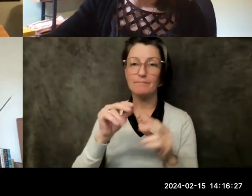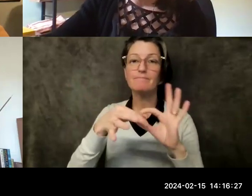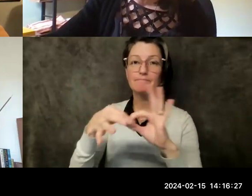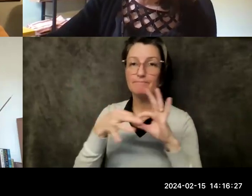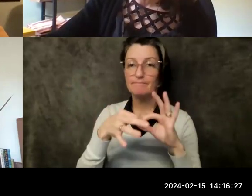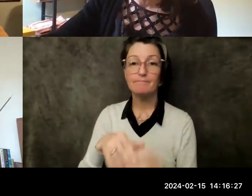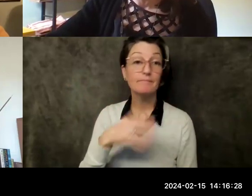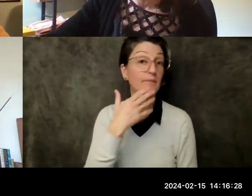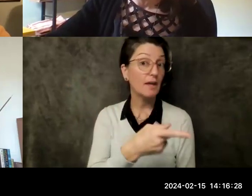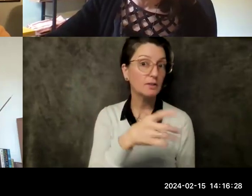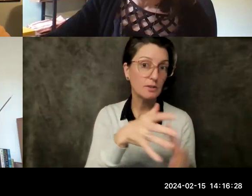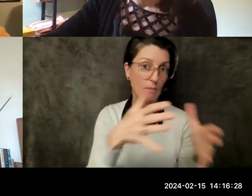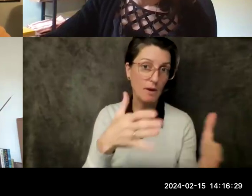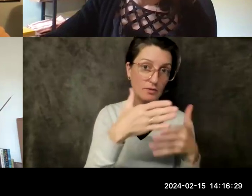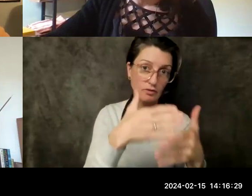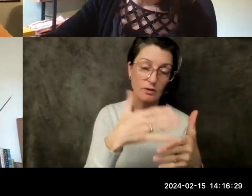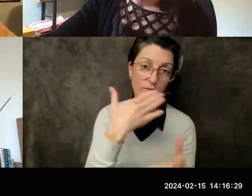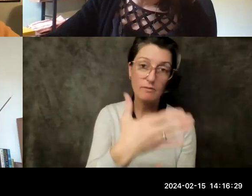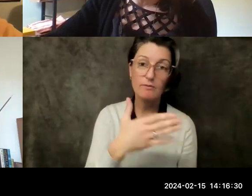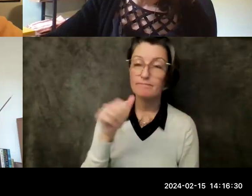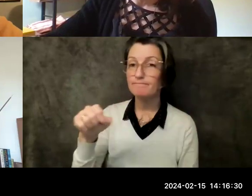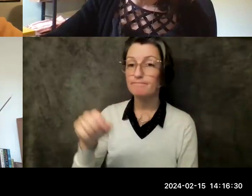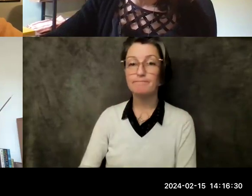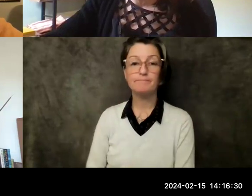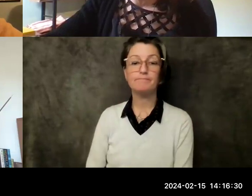Yes, thank you so much for sharing that. Yeah.